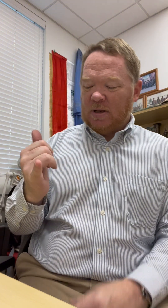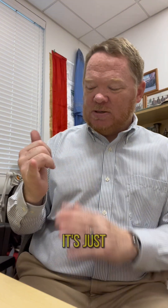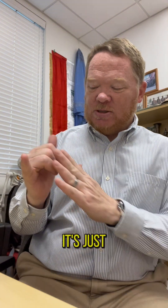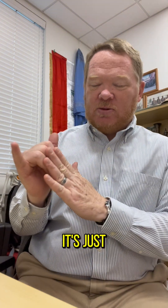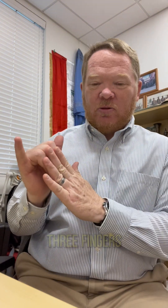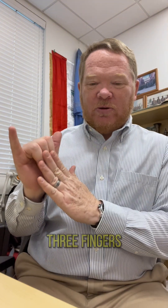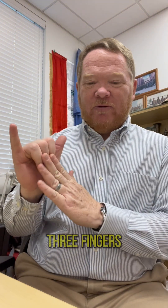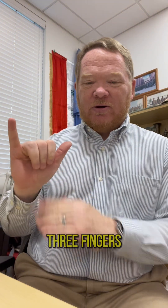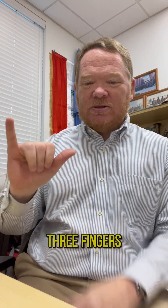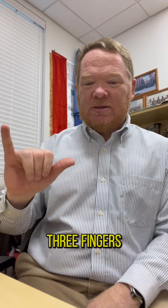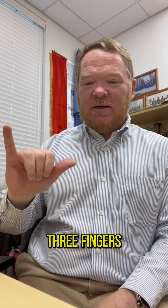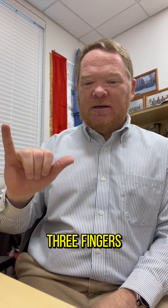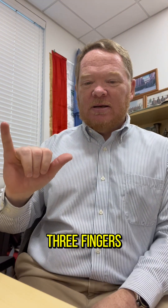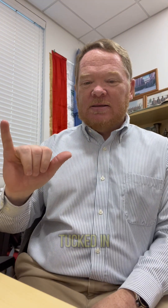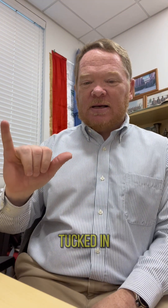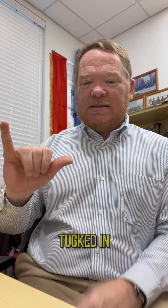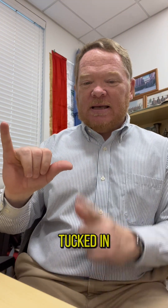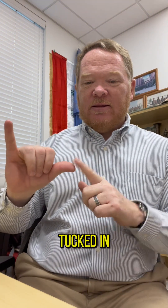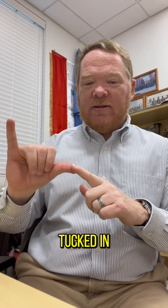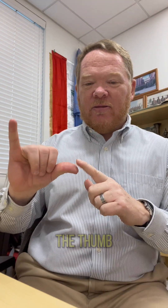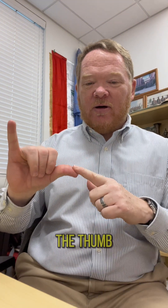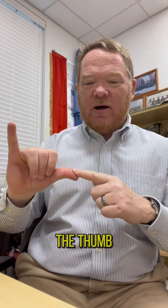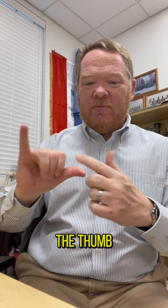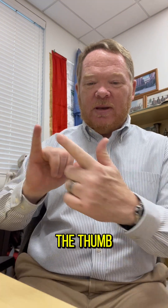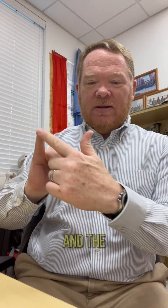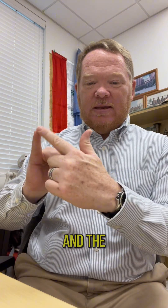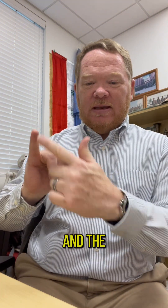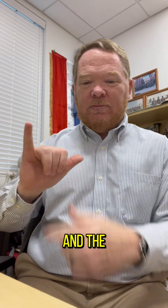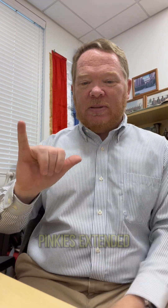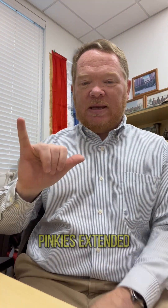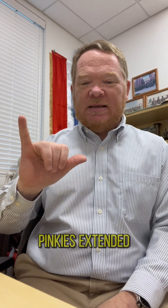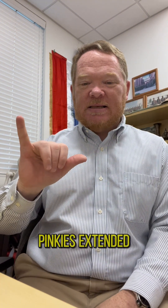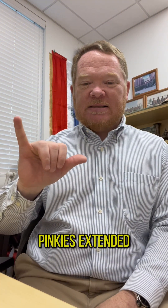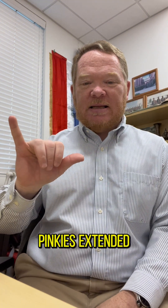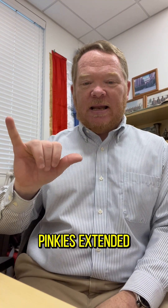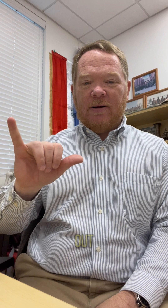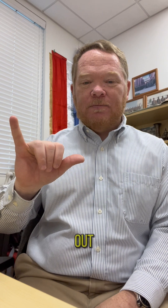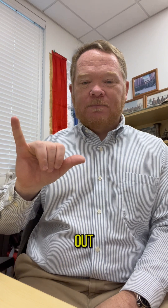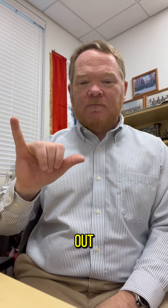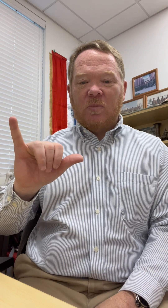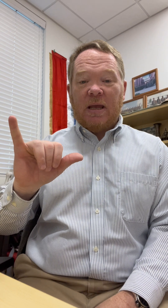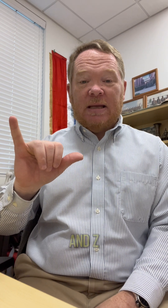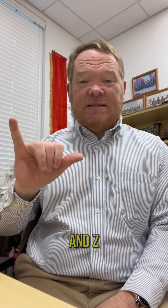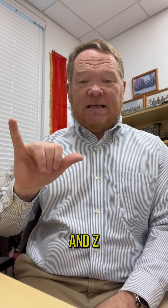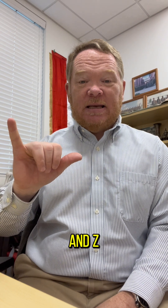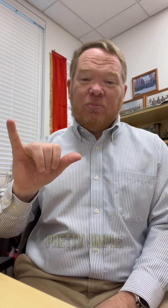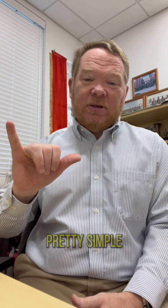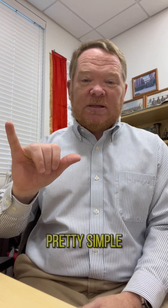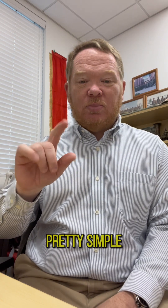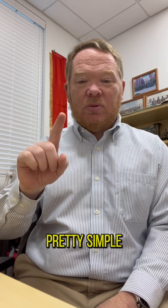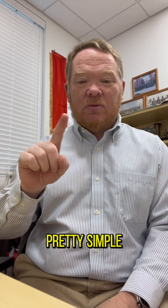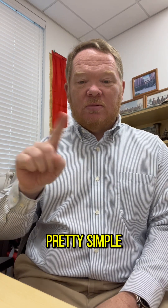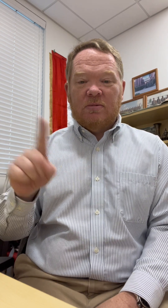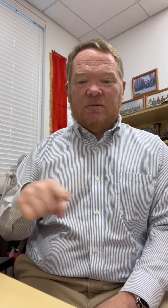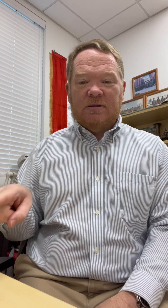just 3 fingers tucked in, the thumb and the pinkies extended out. And Z, pretty simple,